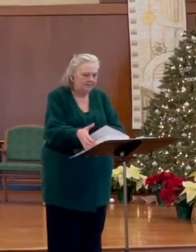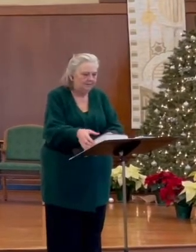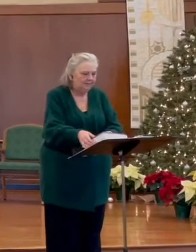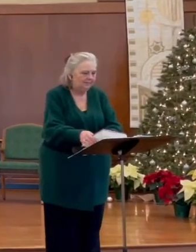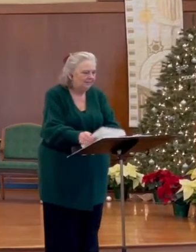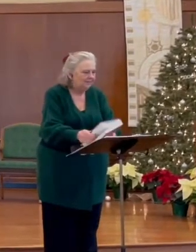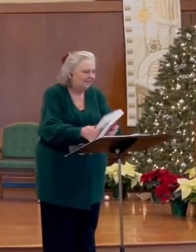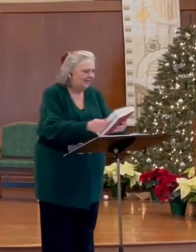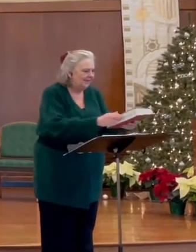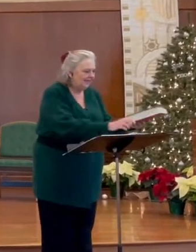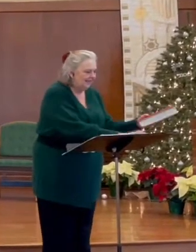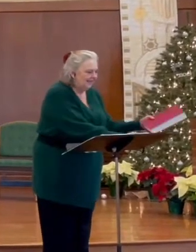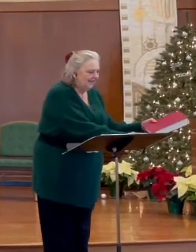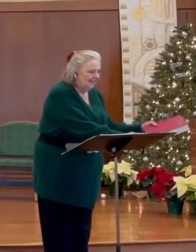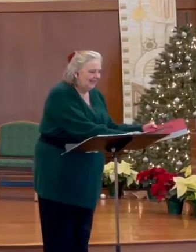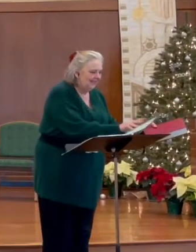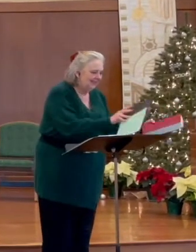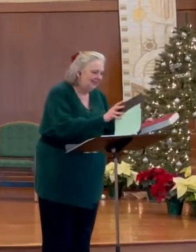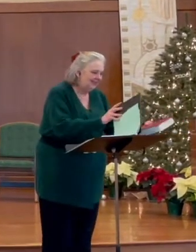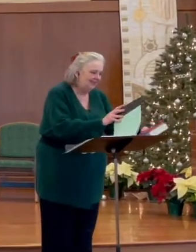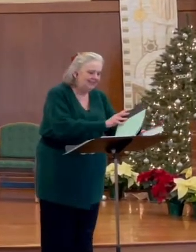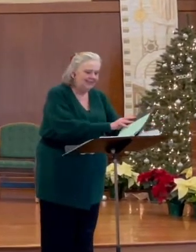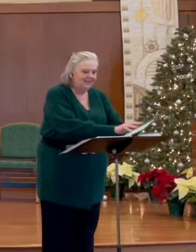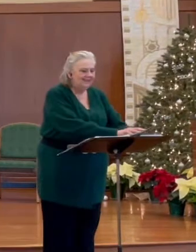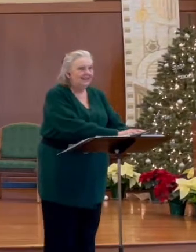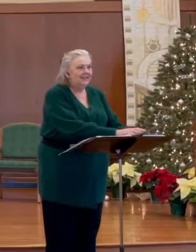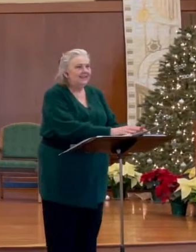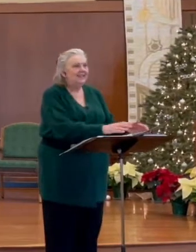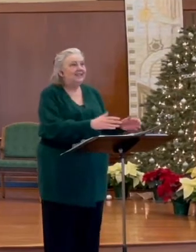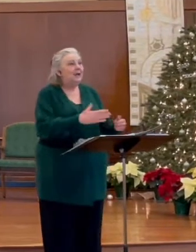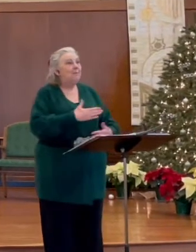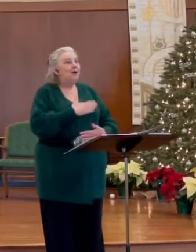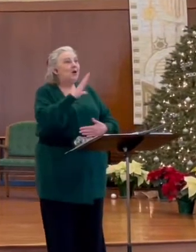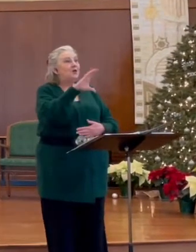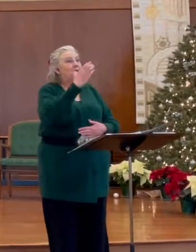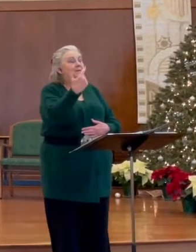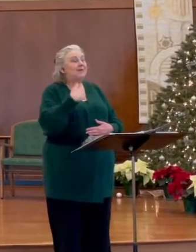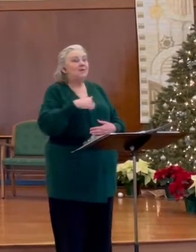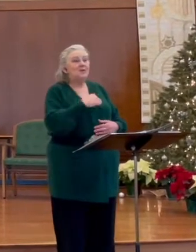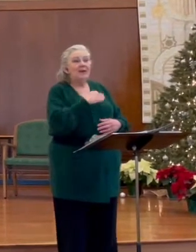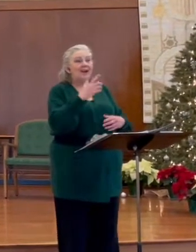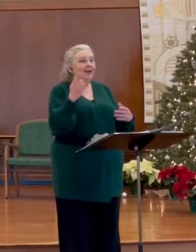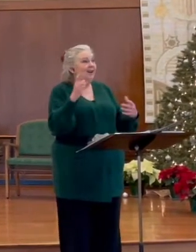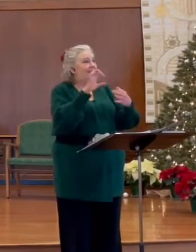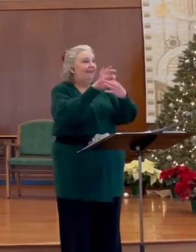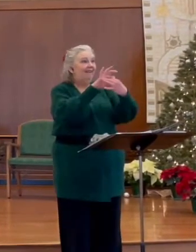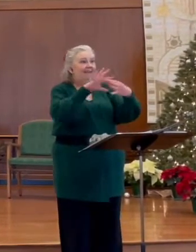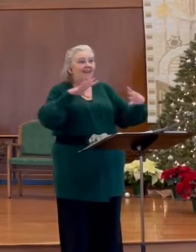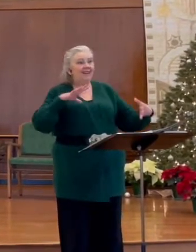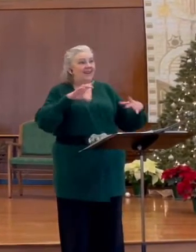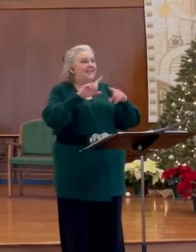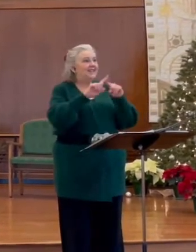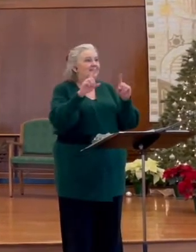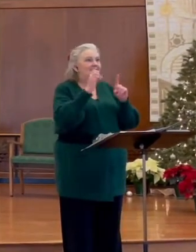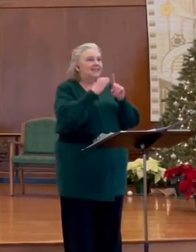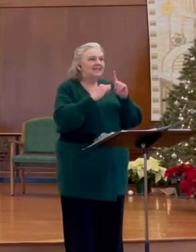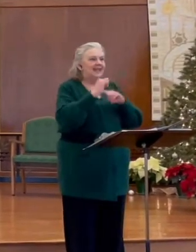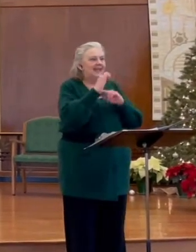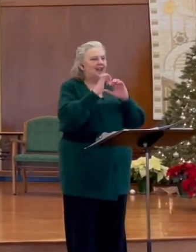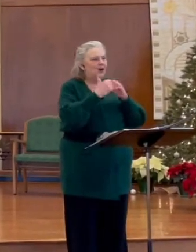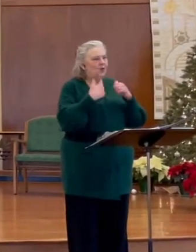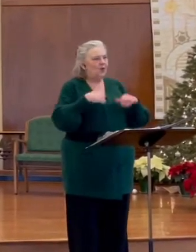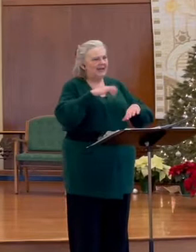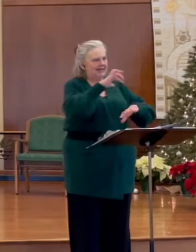Merry Christmas! We are coming to you unplugged, so to speak, in a different setting in terms of how we are recording our